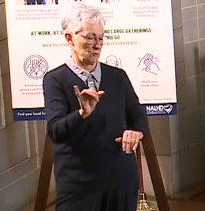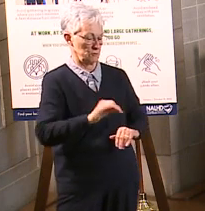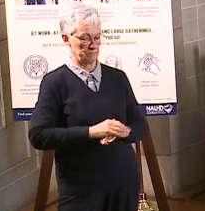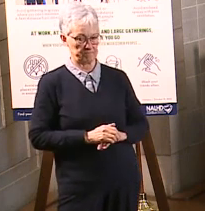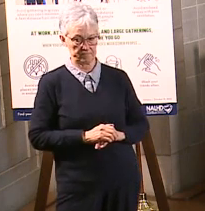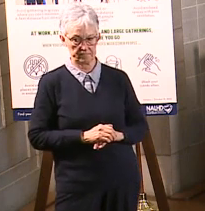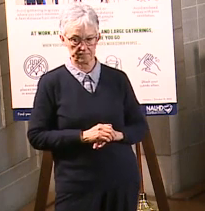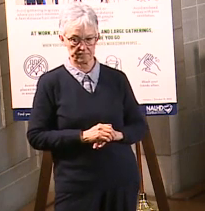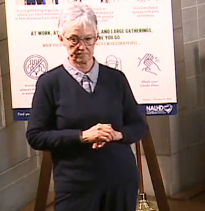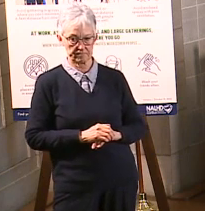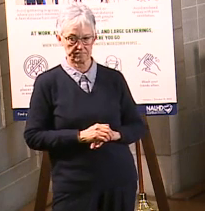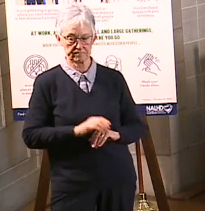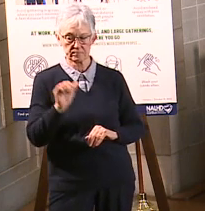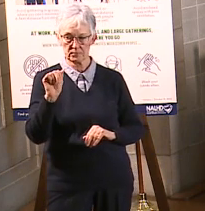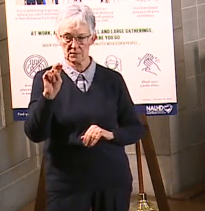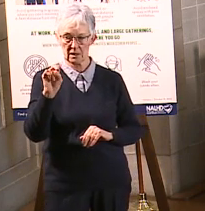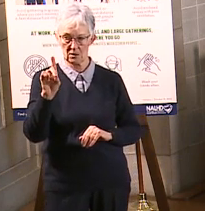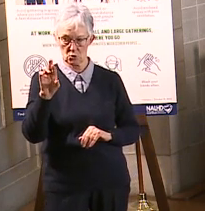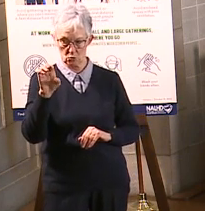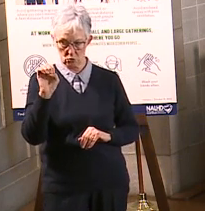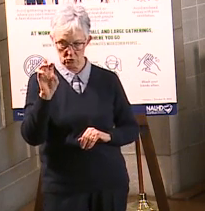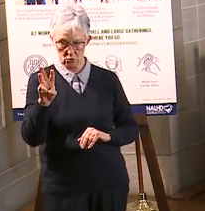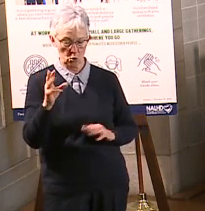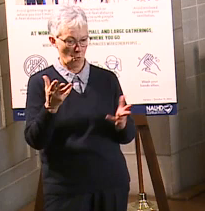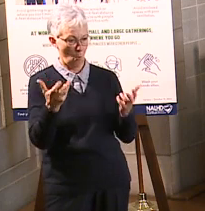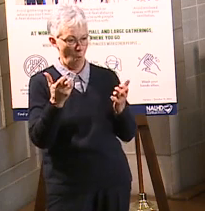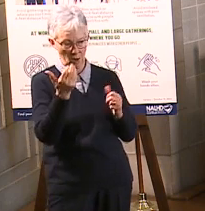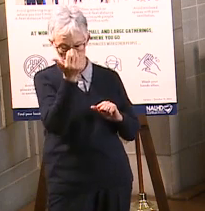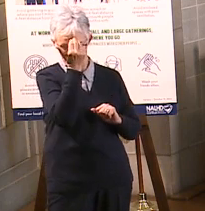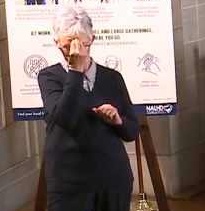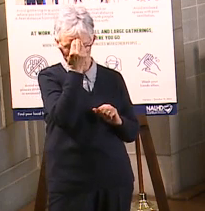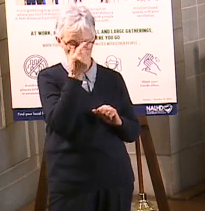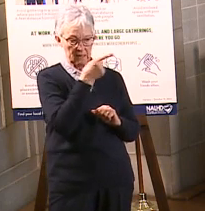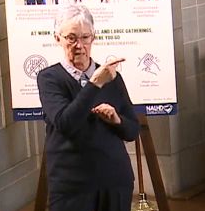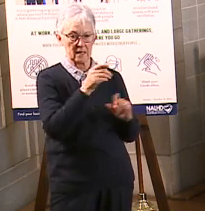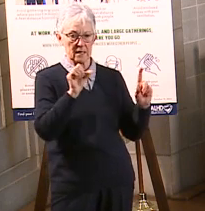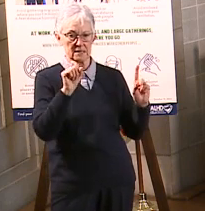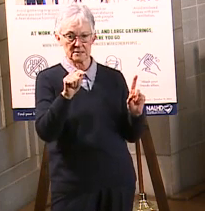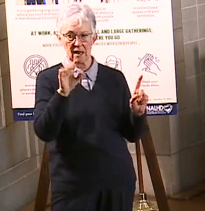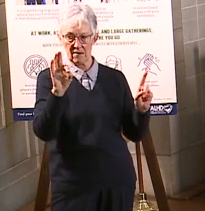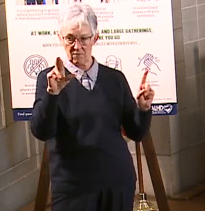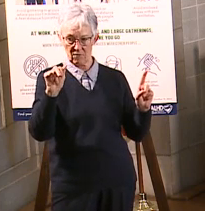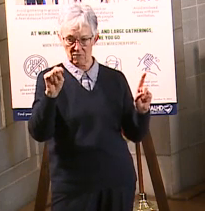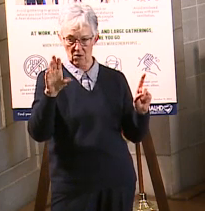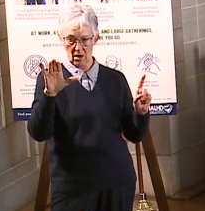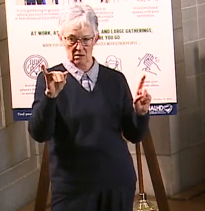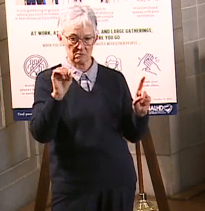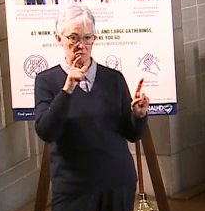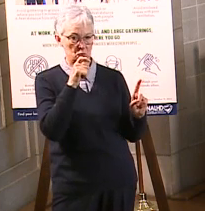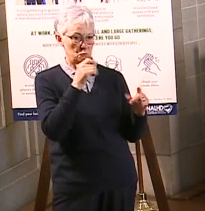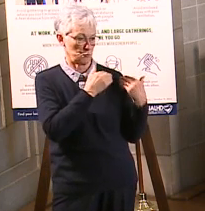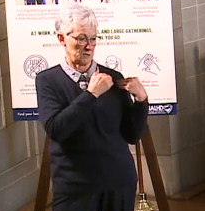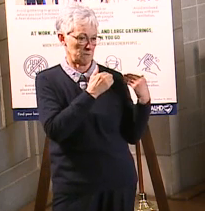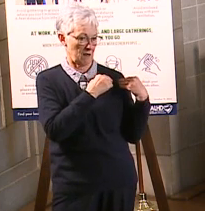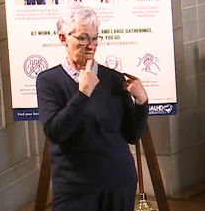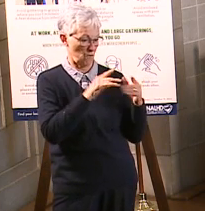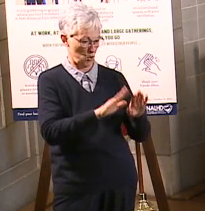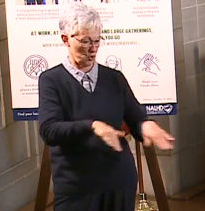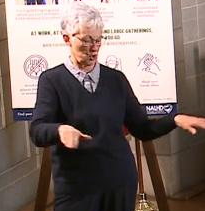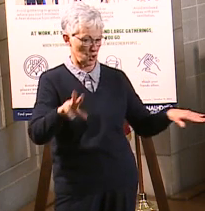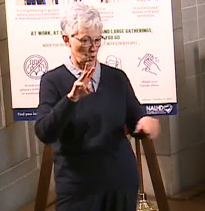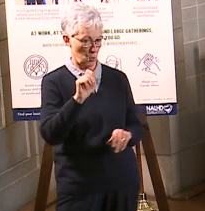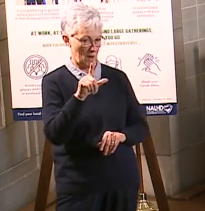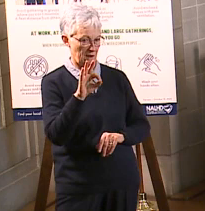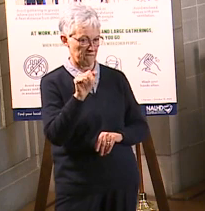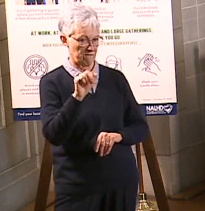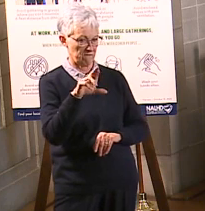Ozaki. He wants to know, the St. Francis executive overseeing the Nebraska's child welfare case management has taken another